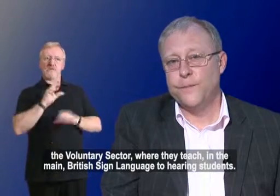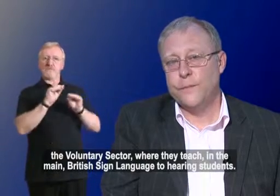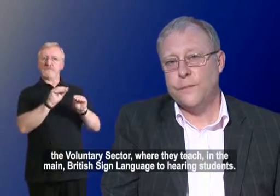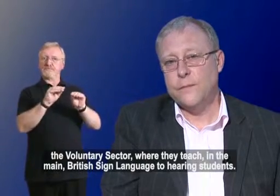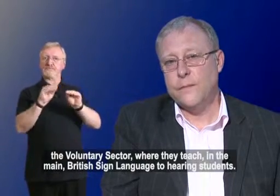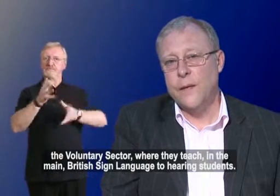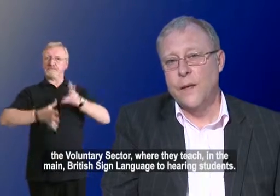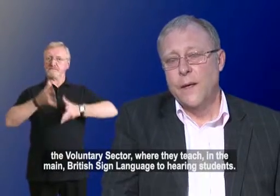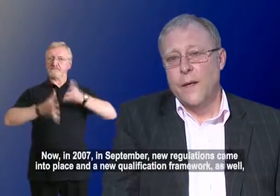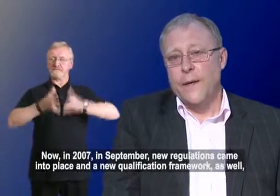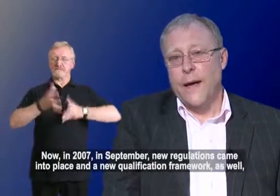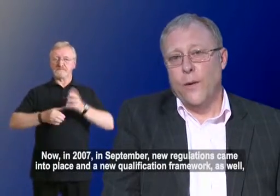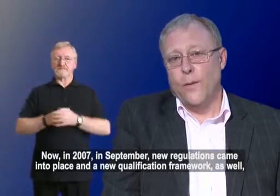students.